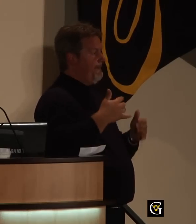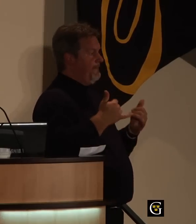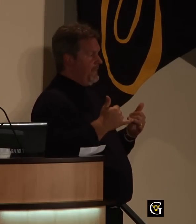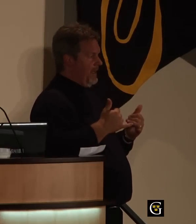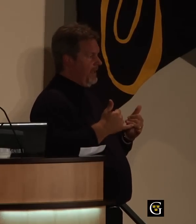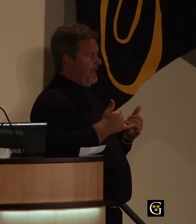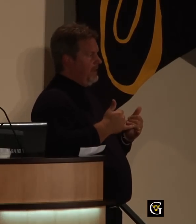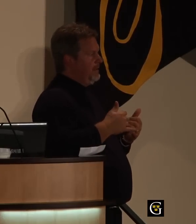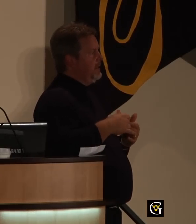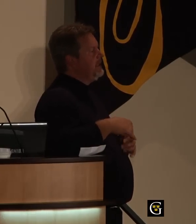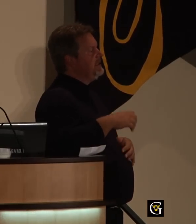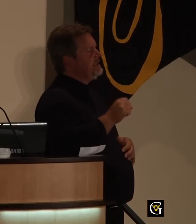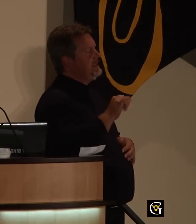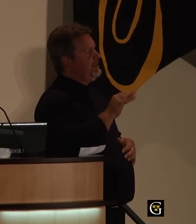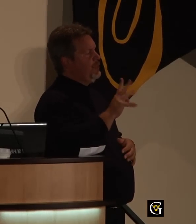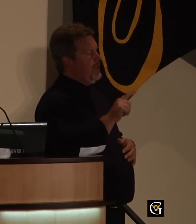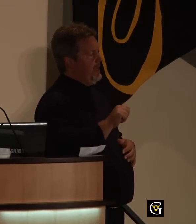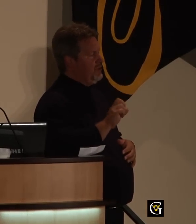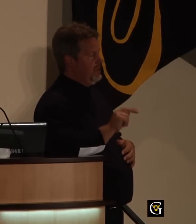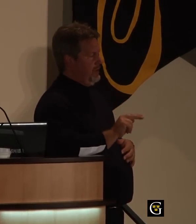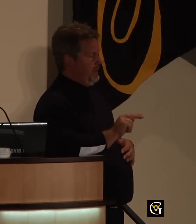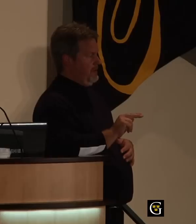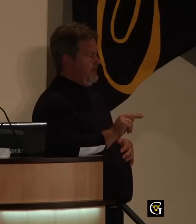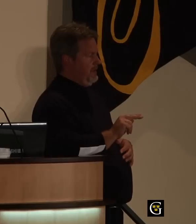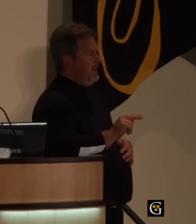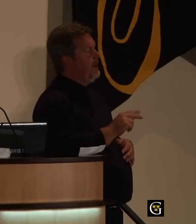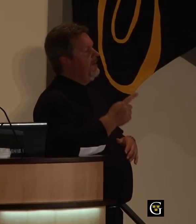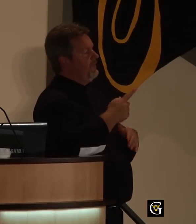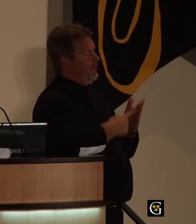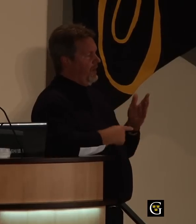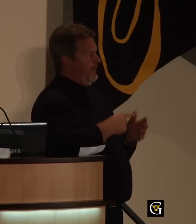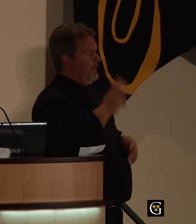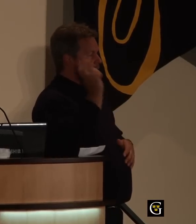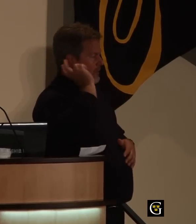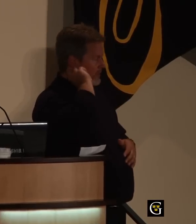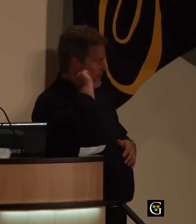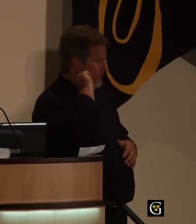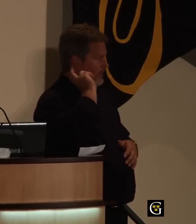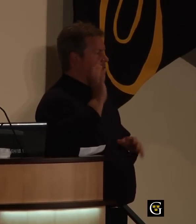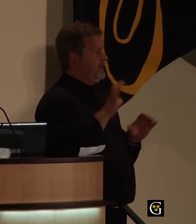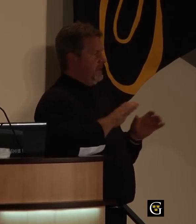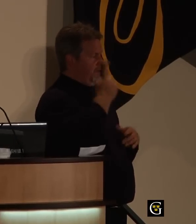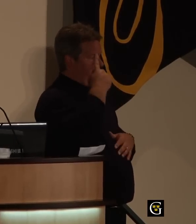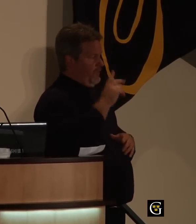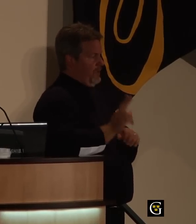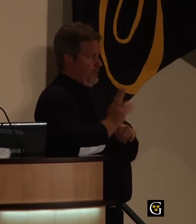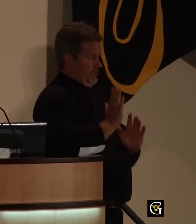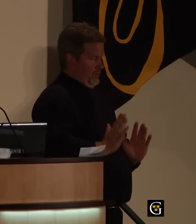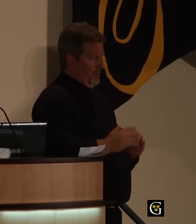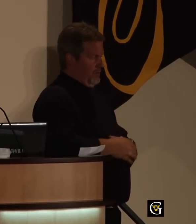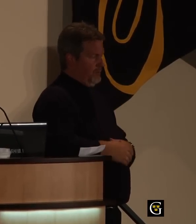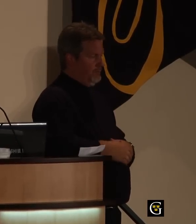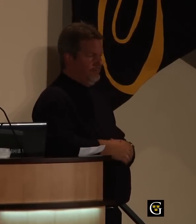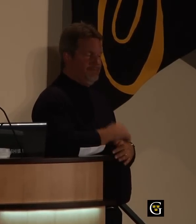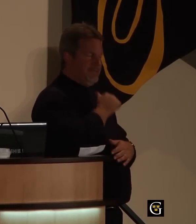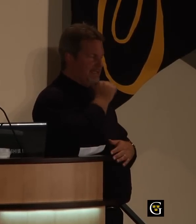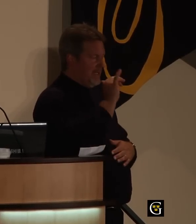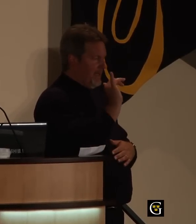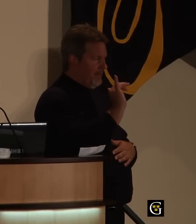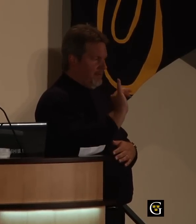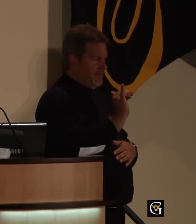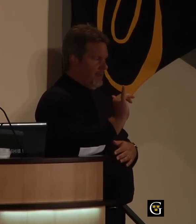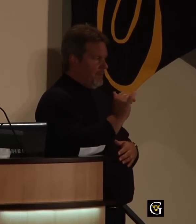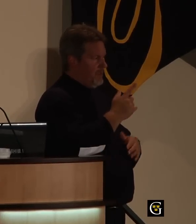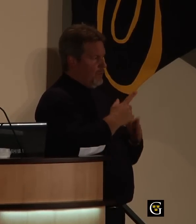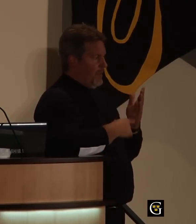simulation of the output the cochlear implant gives to its user. That is not the same thing as what